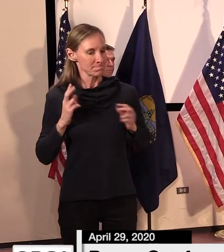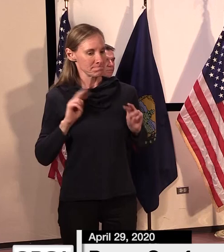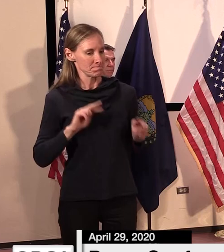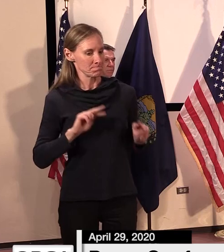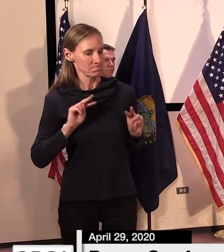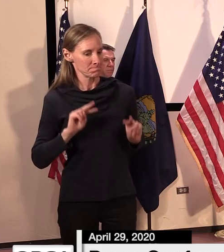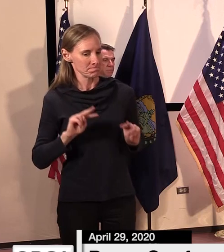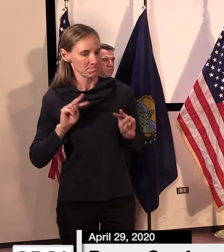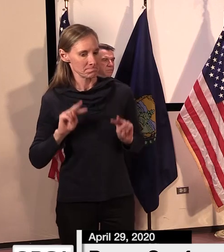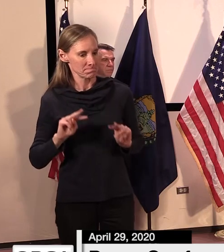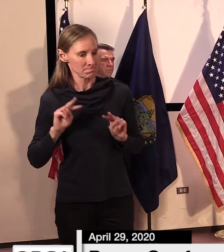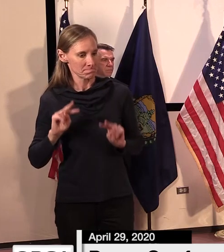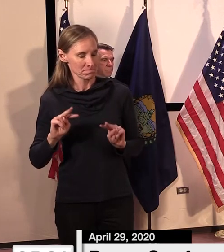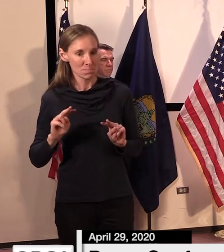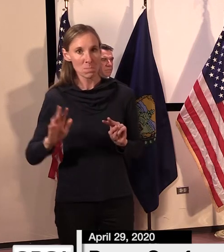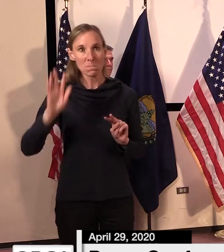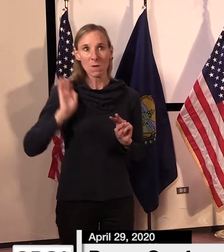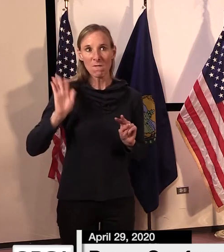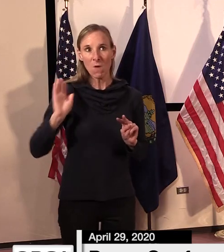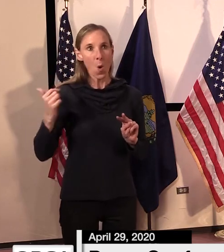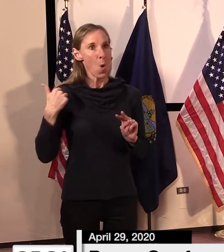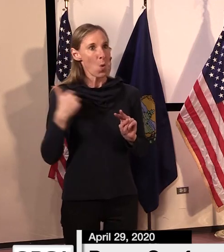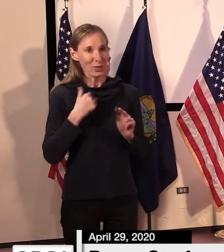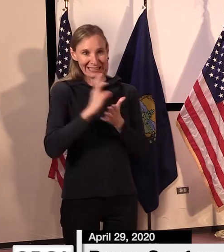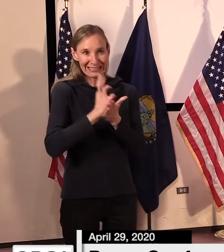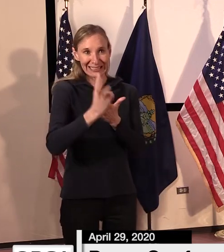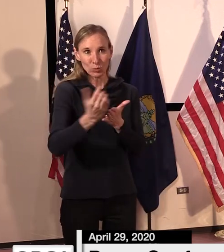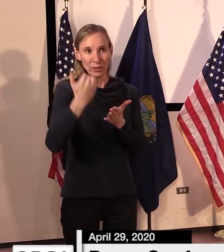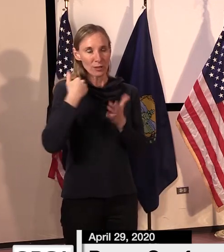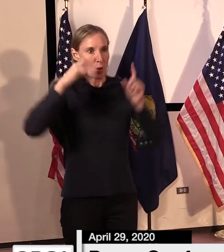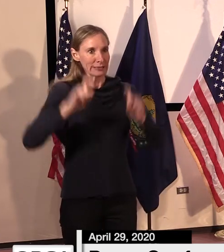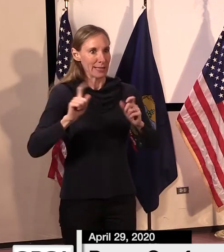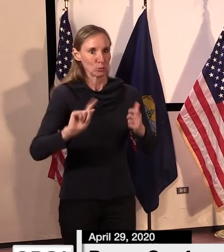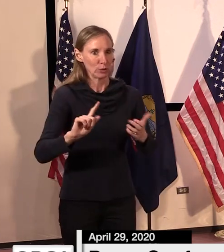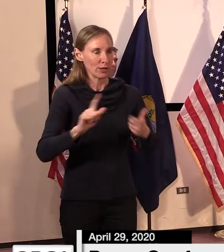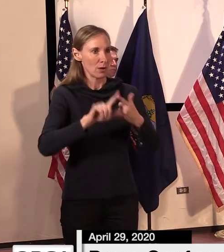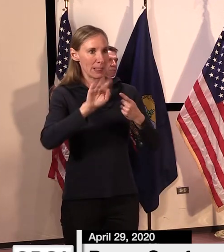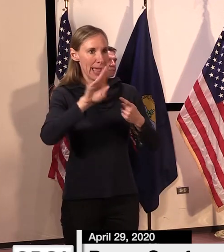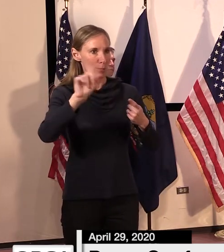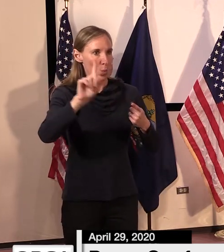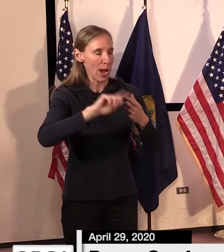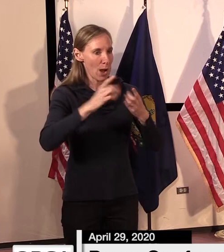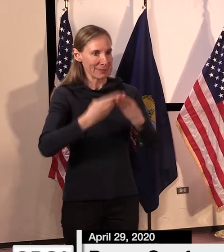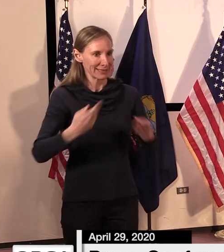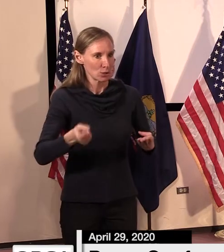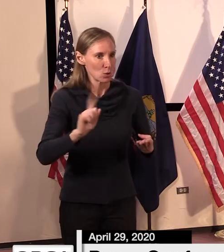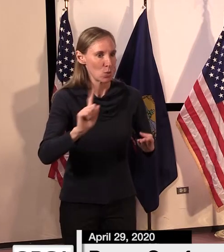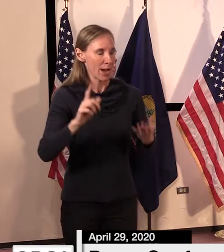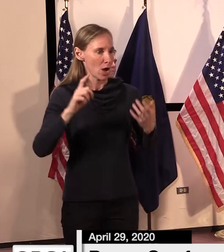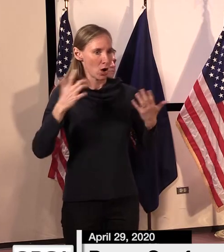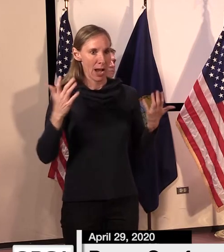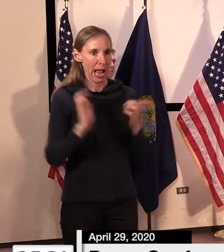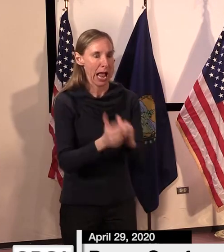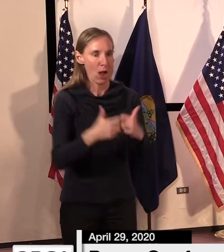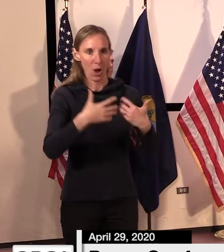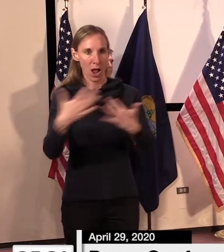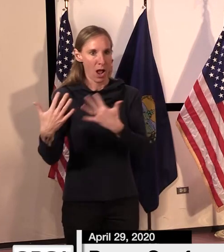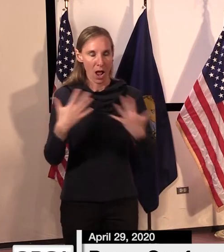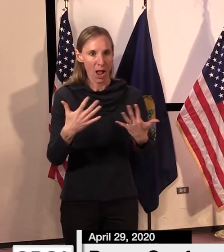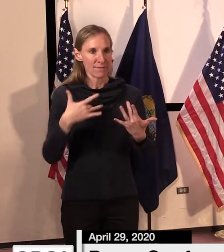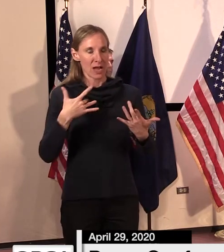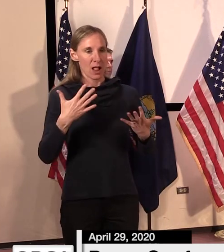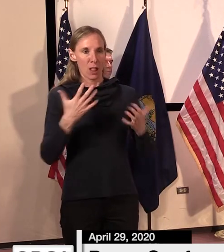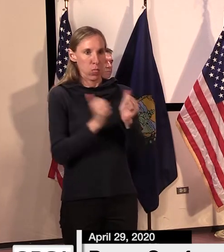And as a country, we were in such a tentative place 6 weeks ago or 7 weeks ago that we don't want to be burned again. So we've